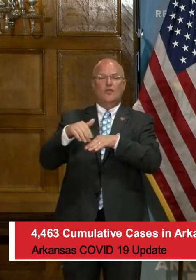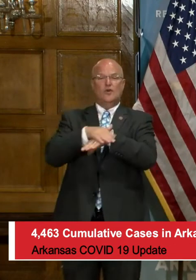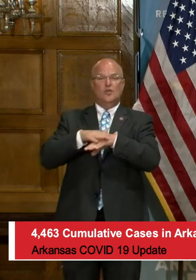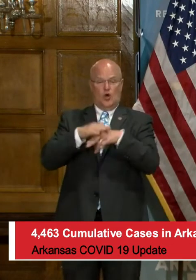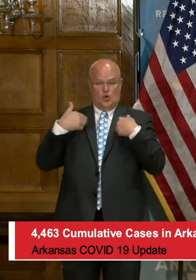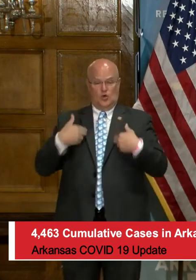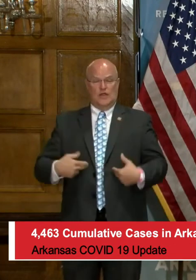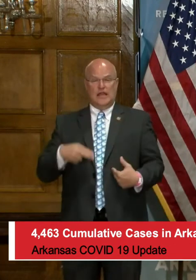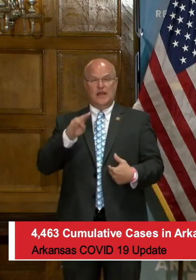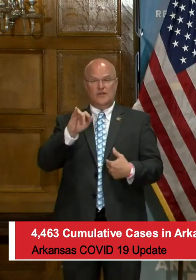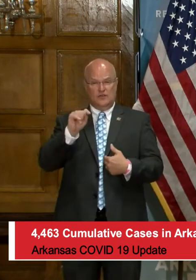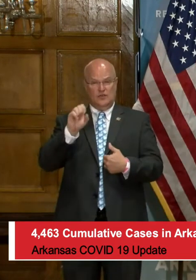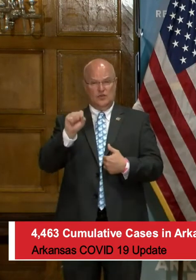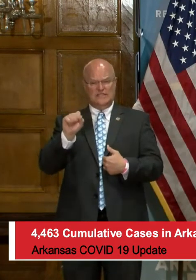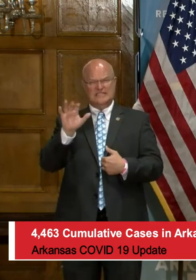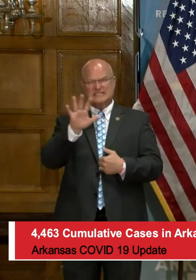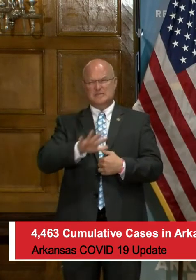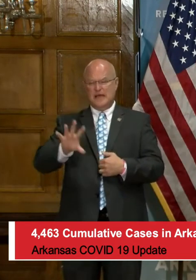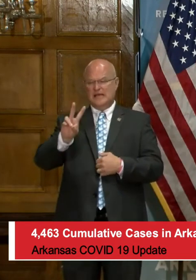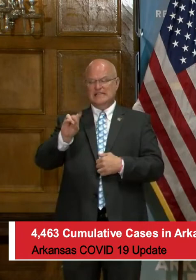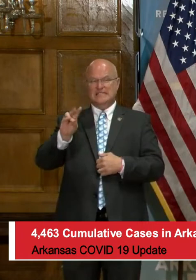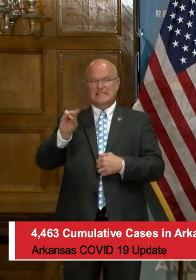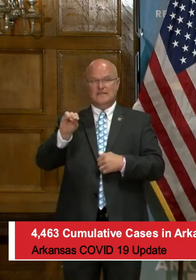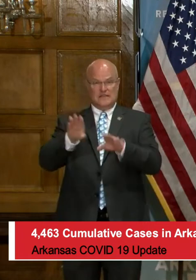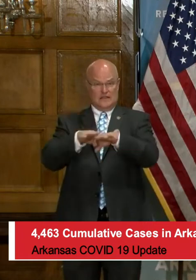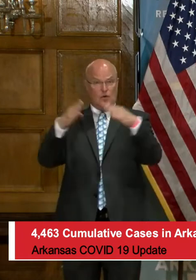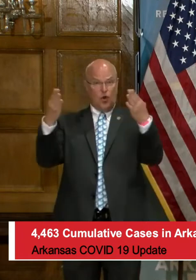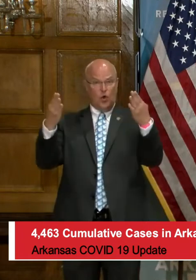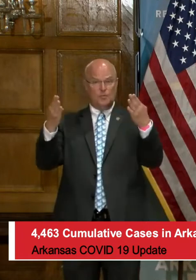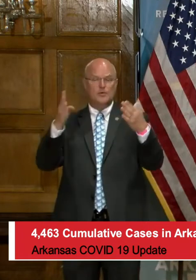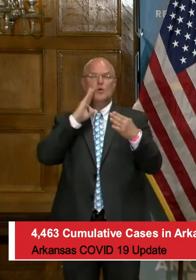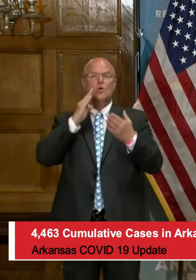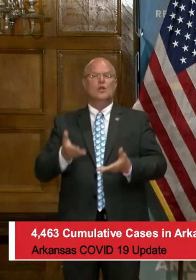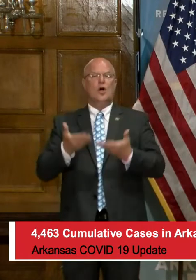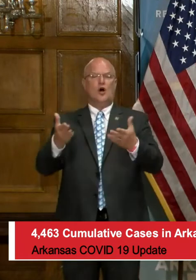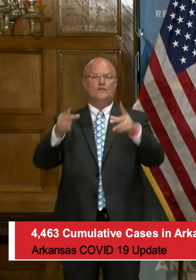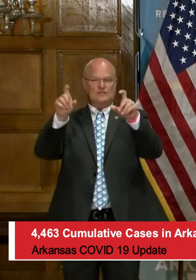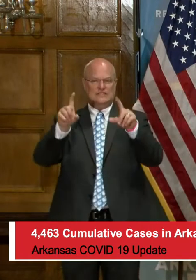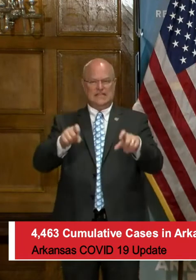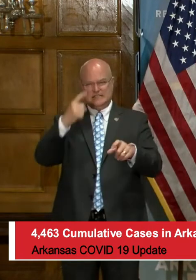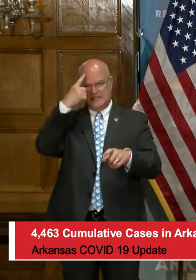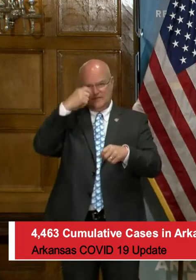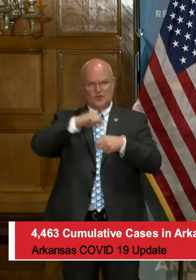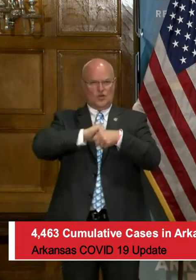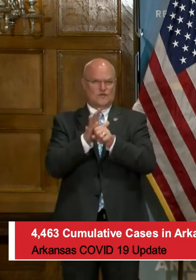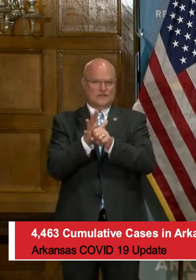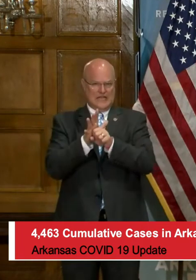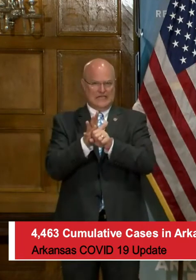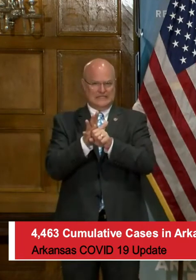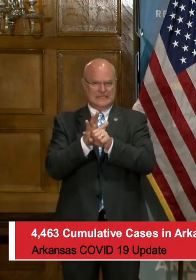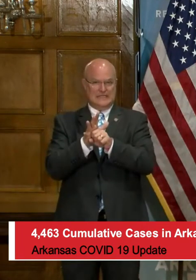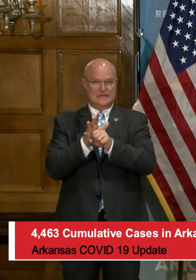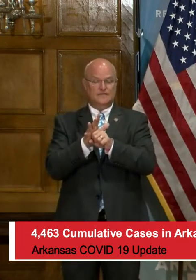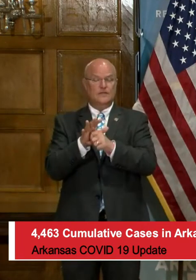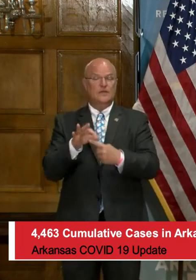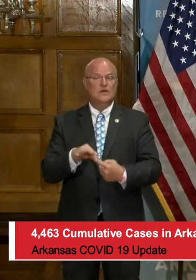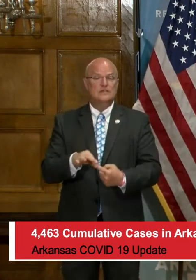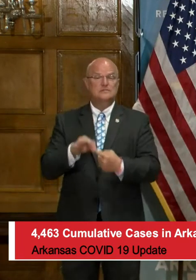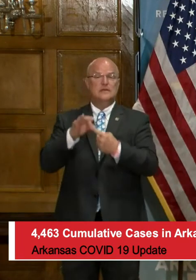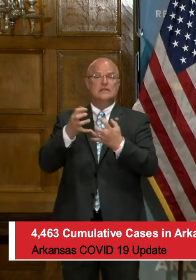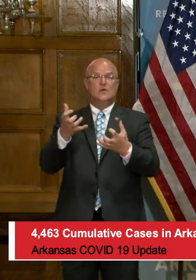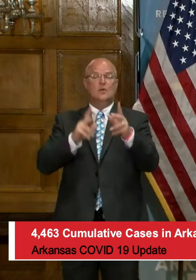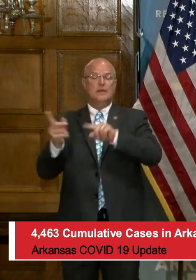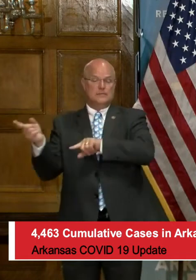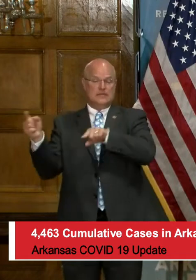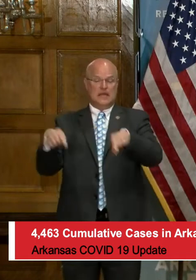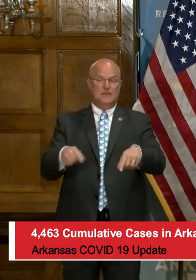units, about 70 of them that are open, will offer testing for COVID-19. We especially want people to